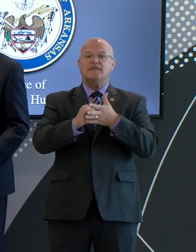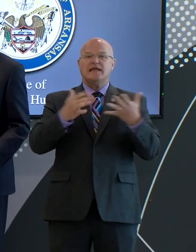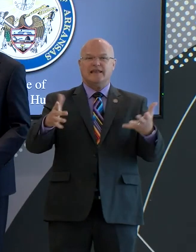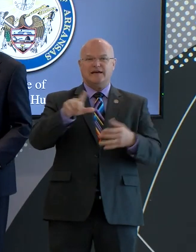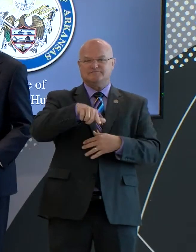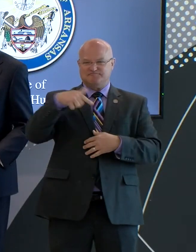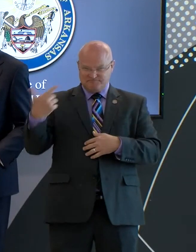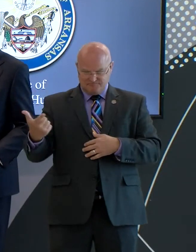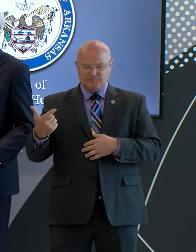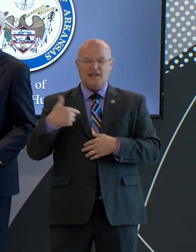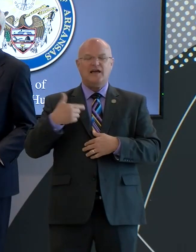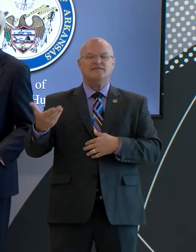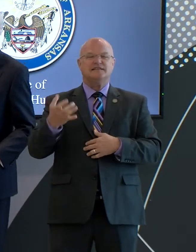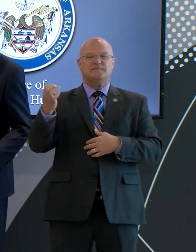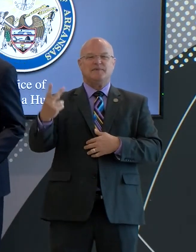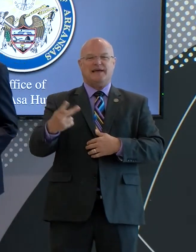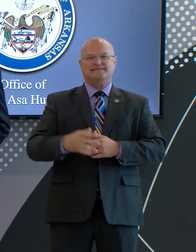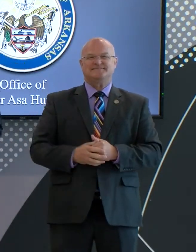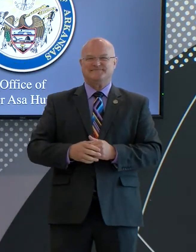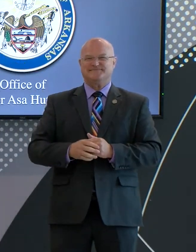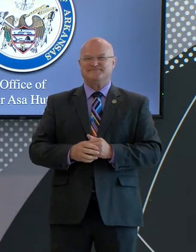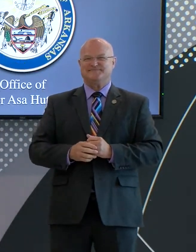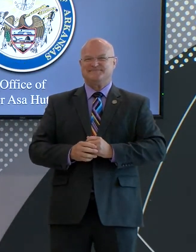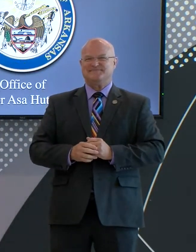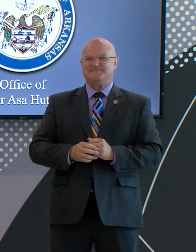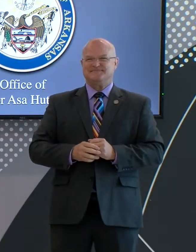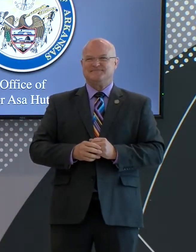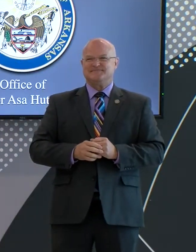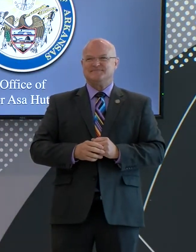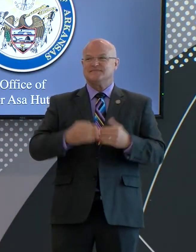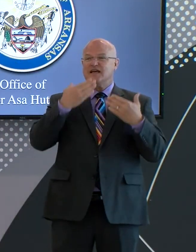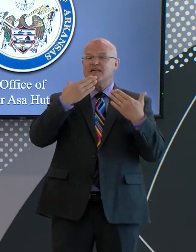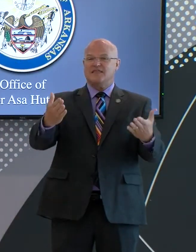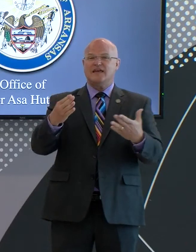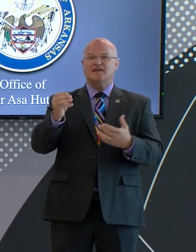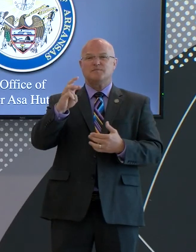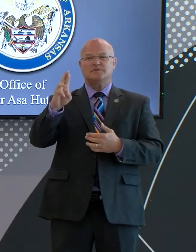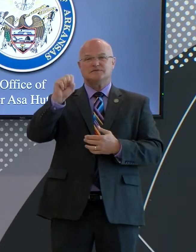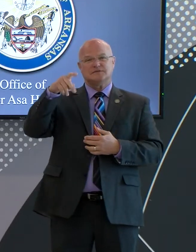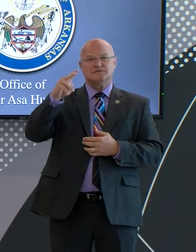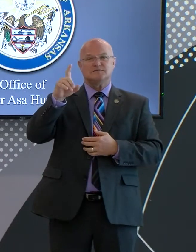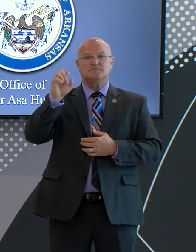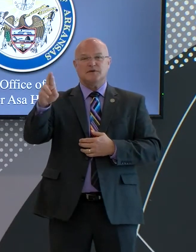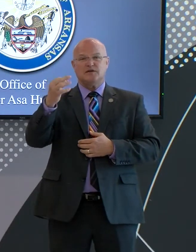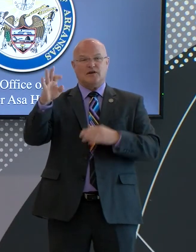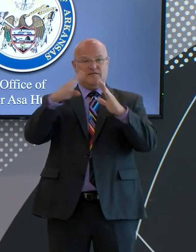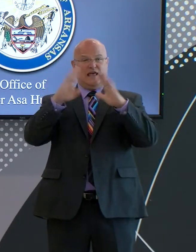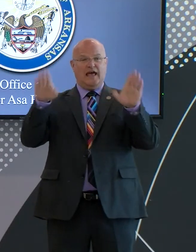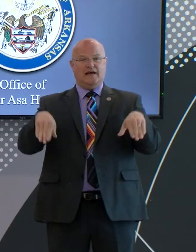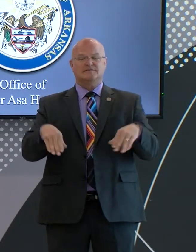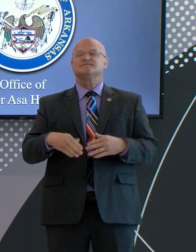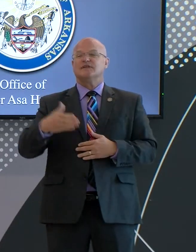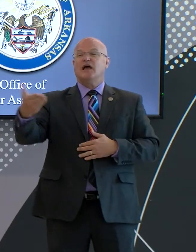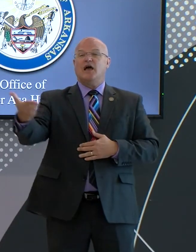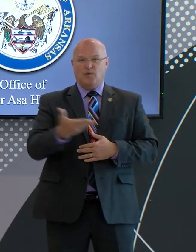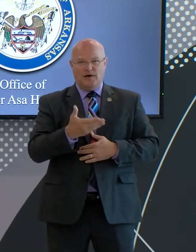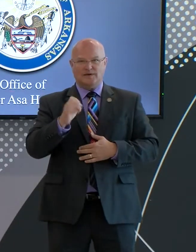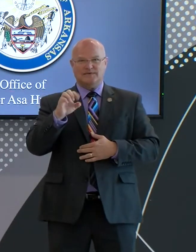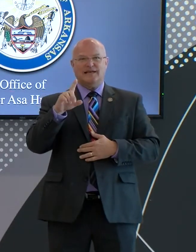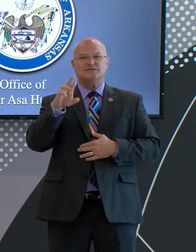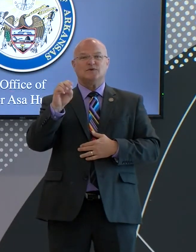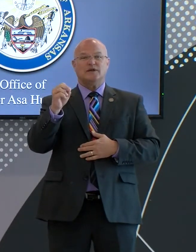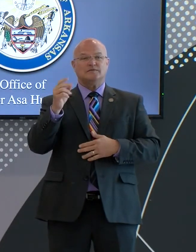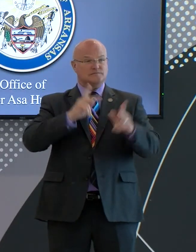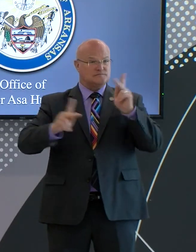Governor, I invite you to come forward. Thank you, Mr. Speaker, and welcome to El Dorado